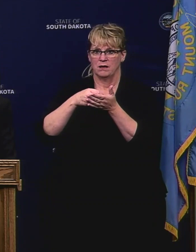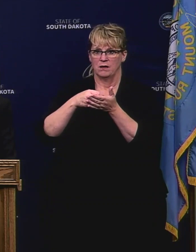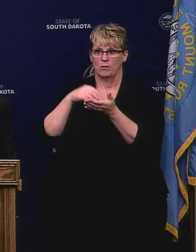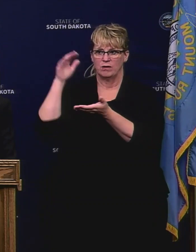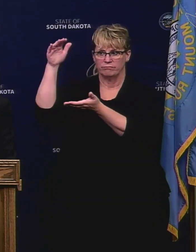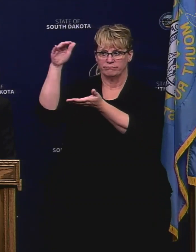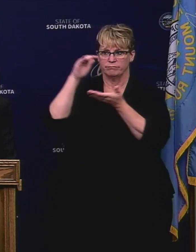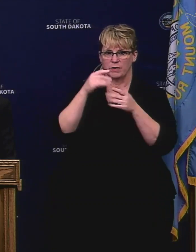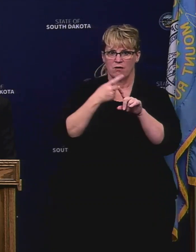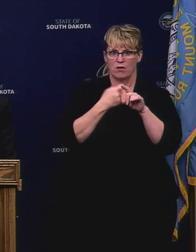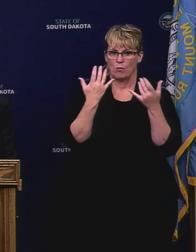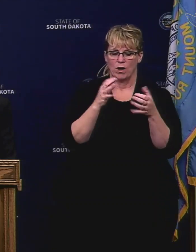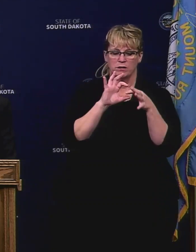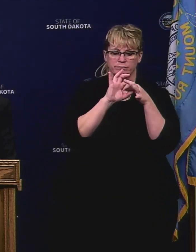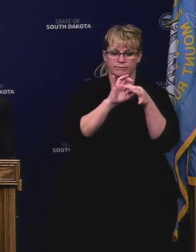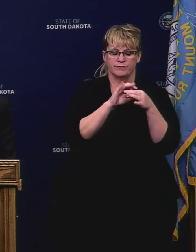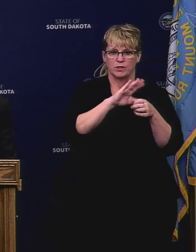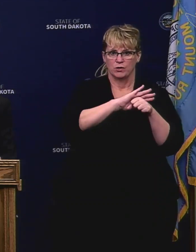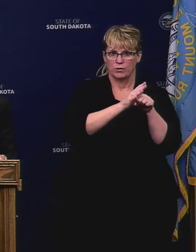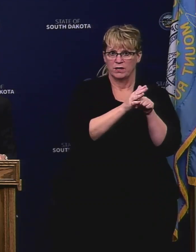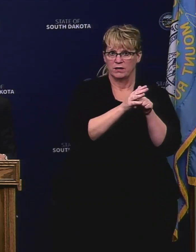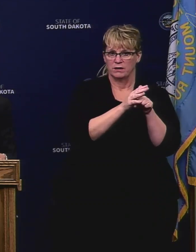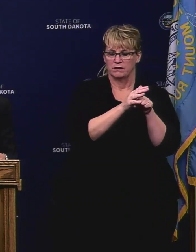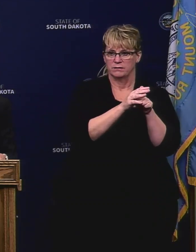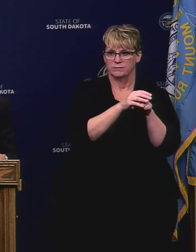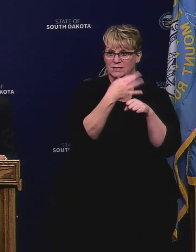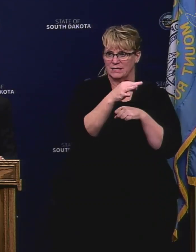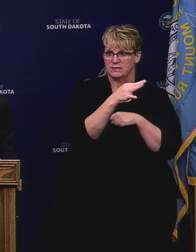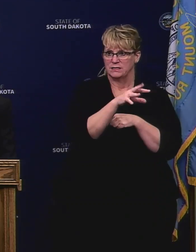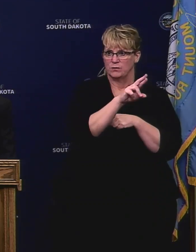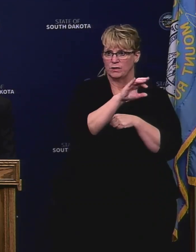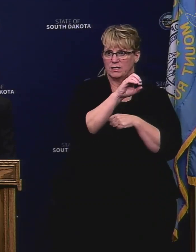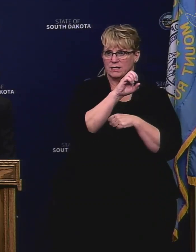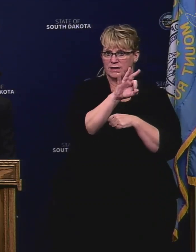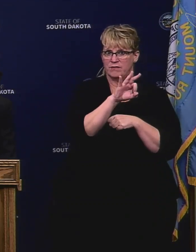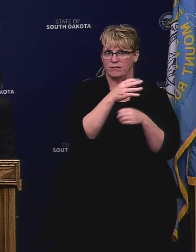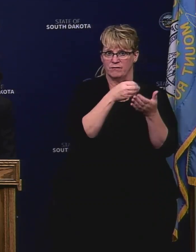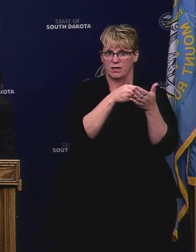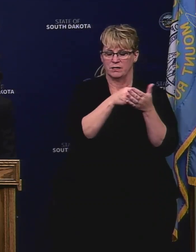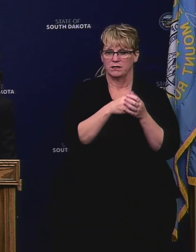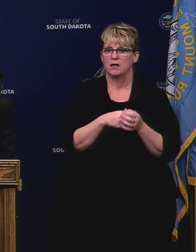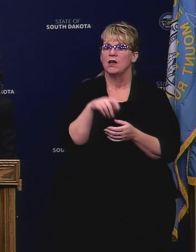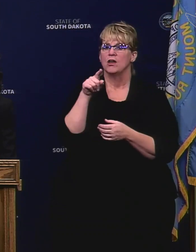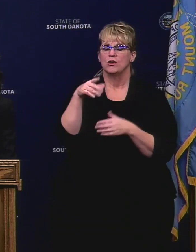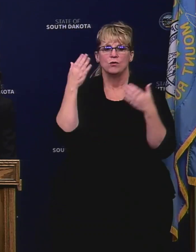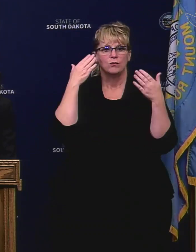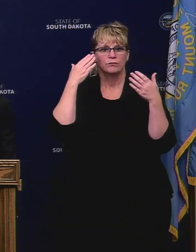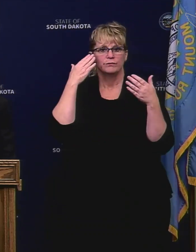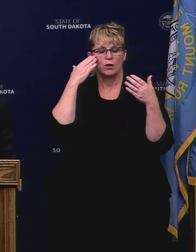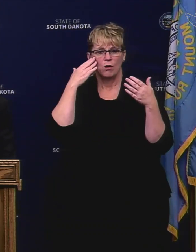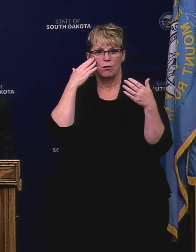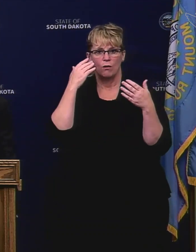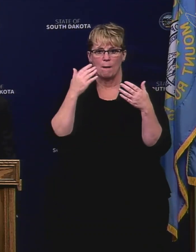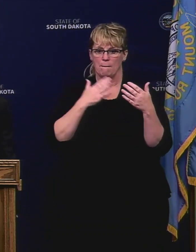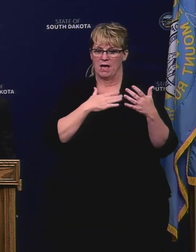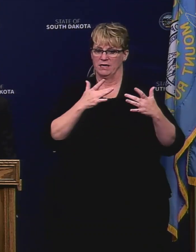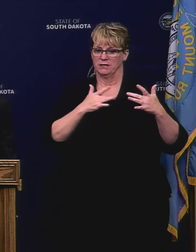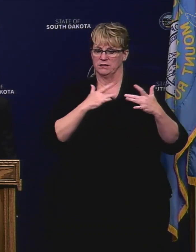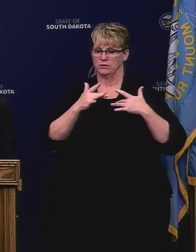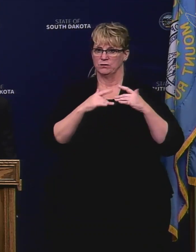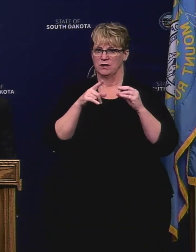of the Coronavirus Relief Fund. You've heard me outline many times before my concerns